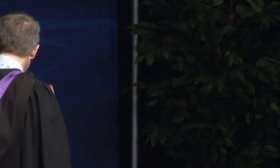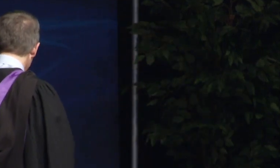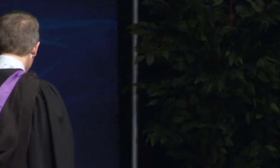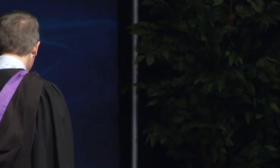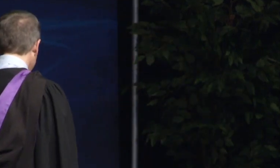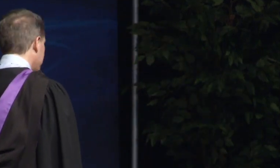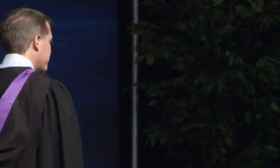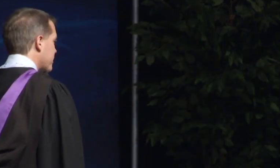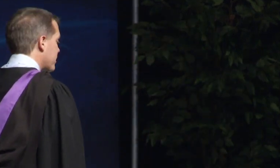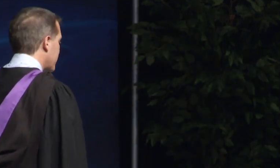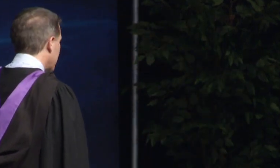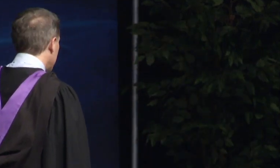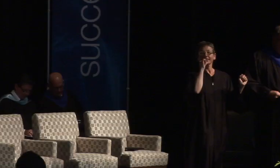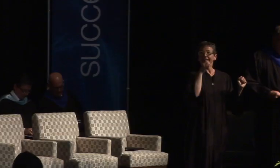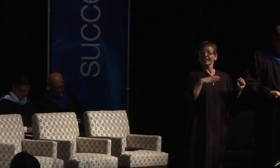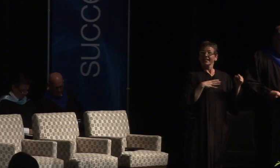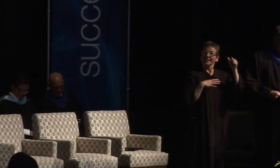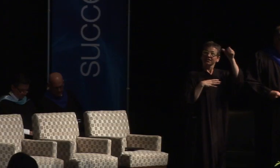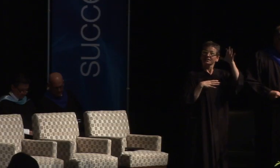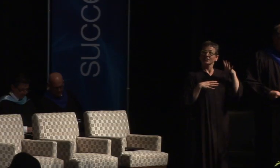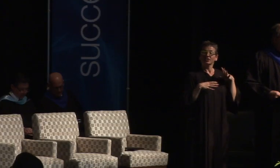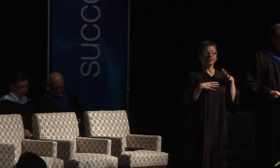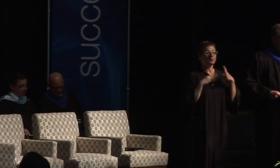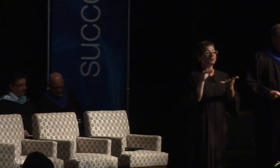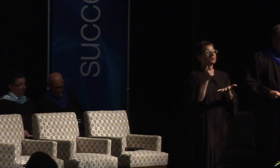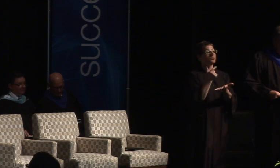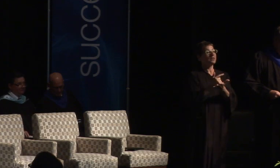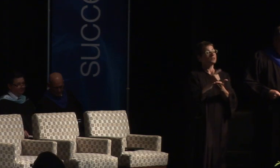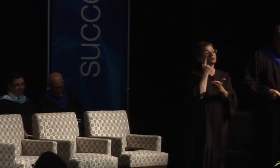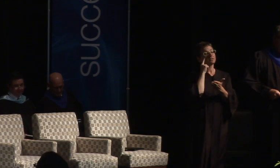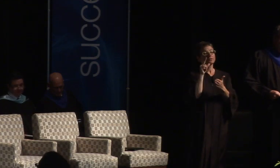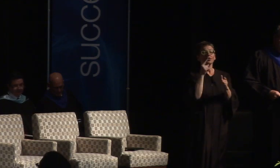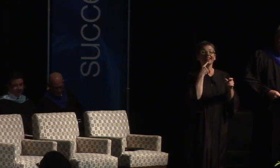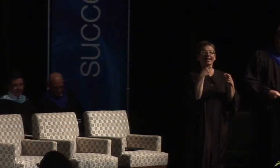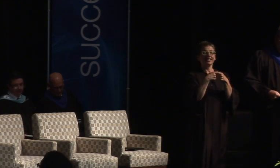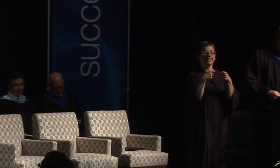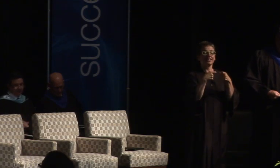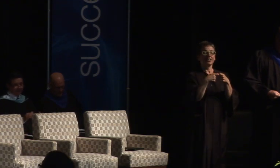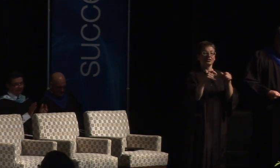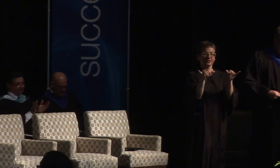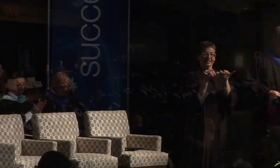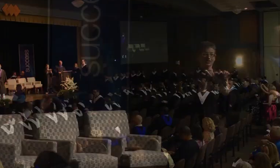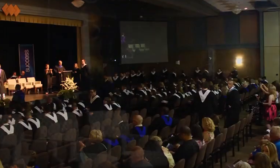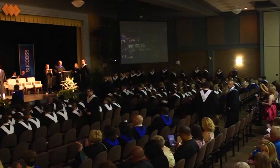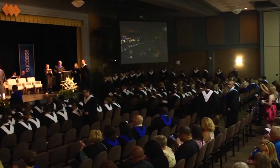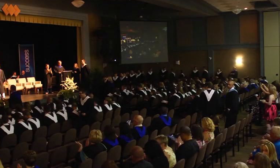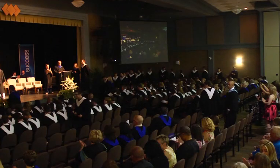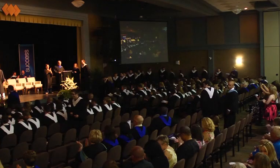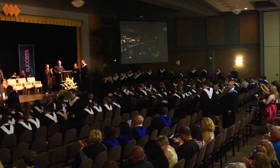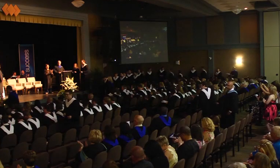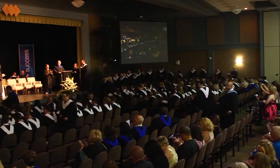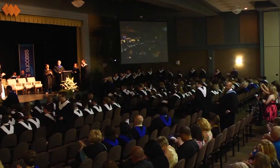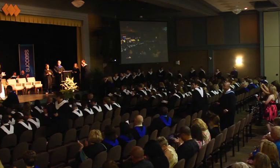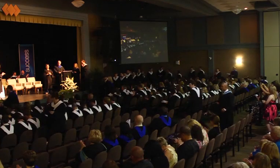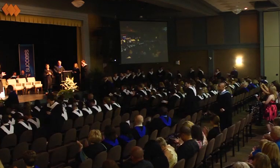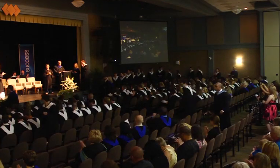Mr. President, ladies and gentlemen, the graduates in electronic engineering technician.